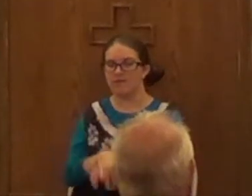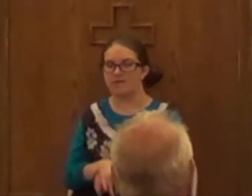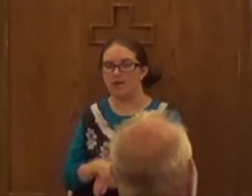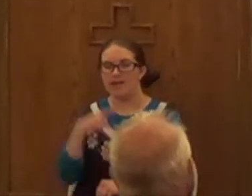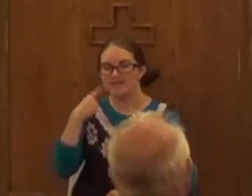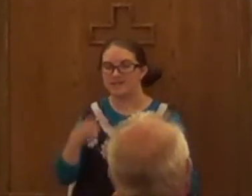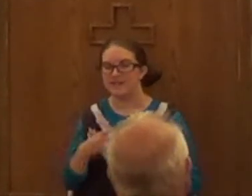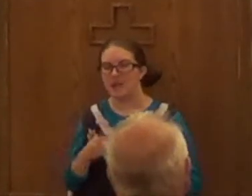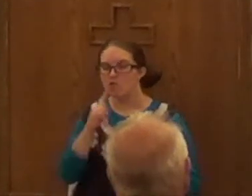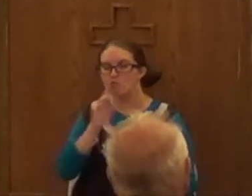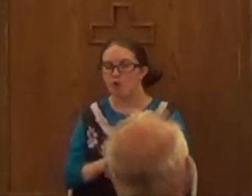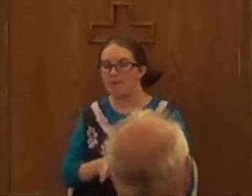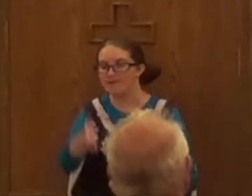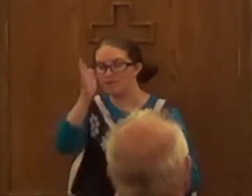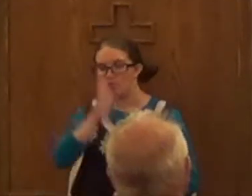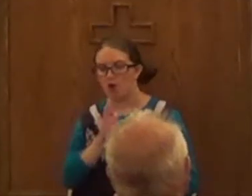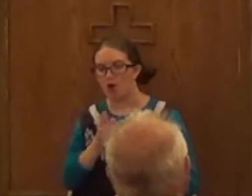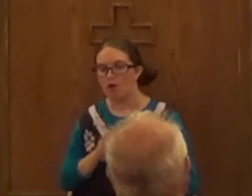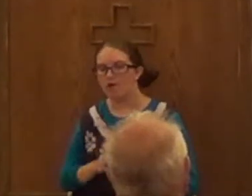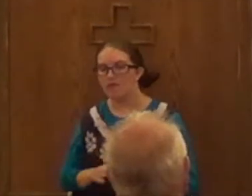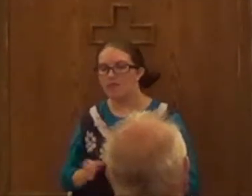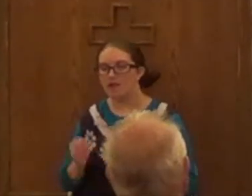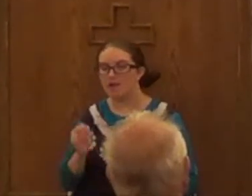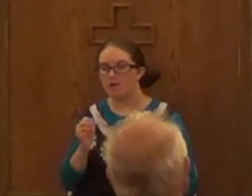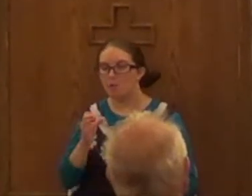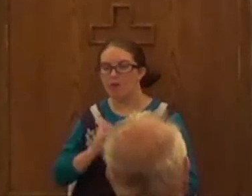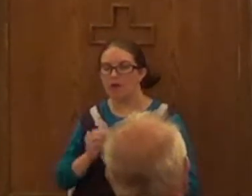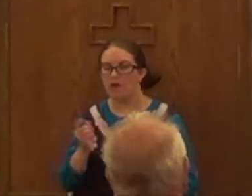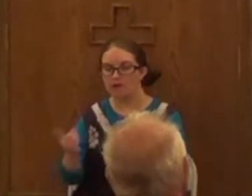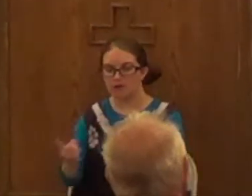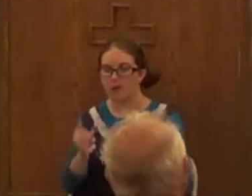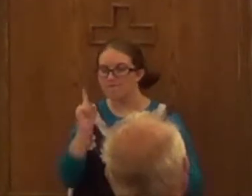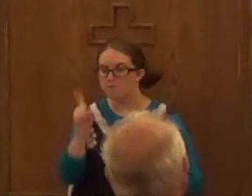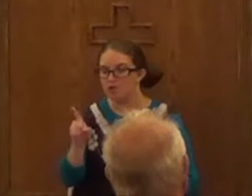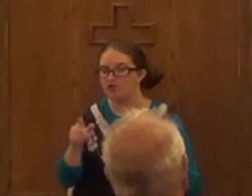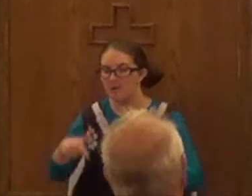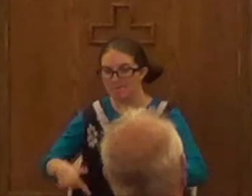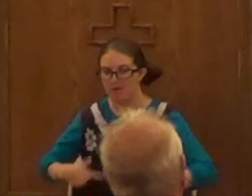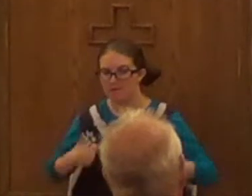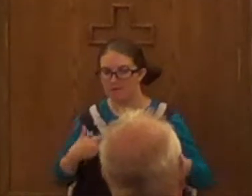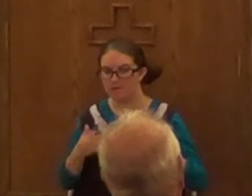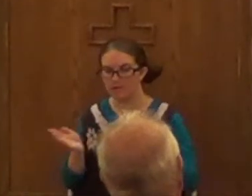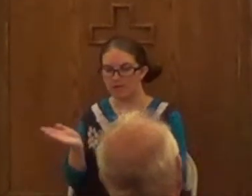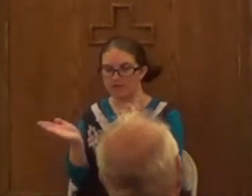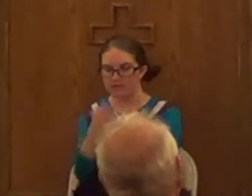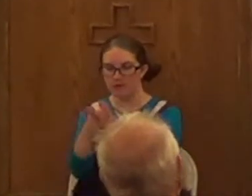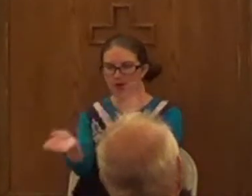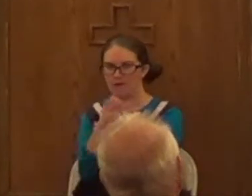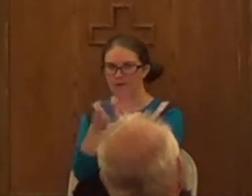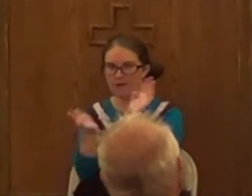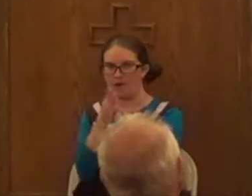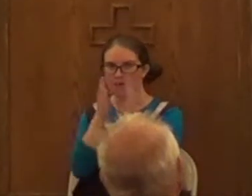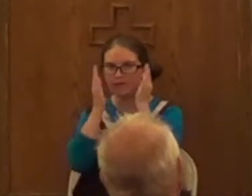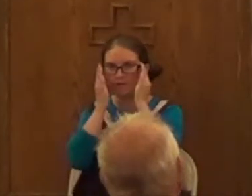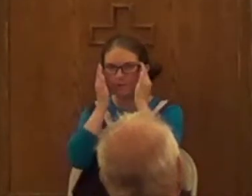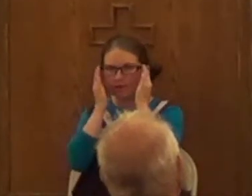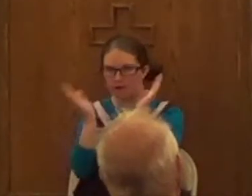and say the promise of God is going to come first in my life. Get the Lord a hand, come and praise